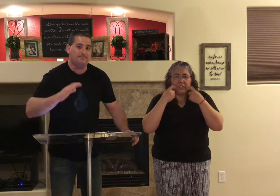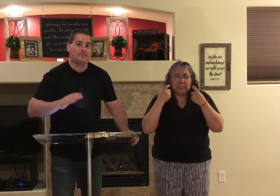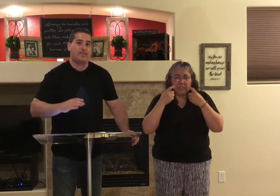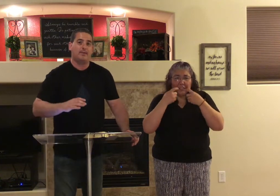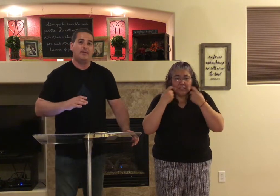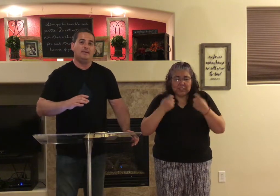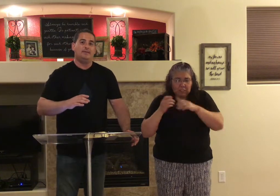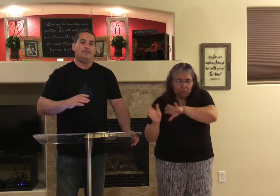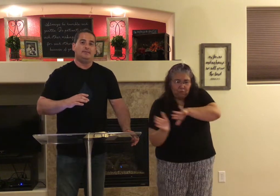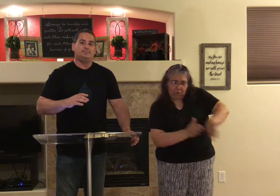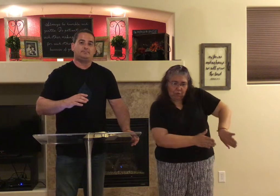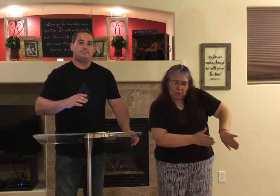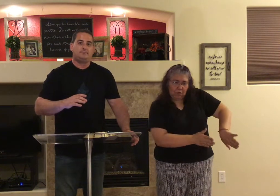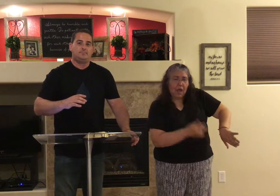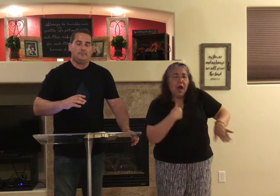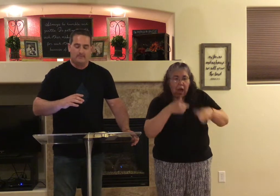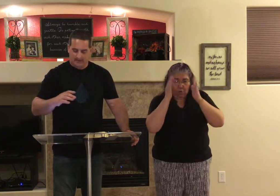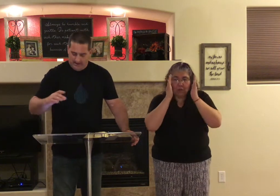listen.